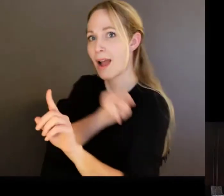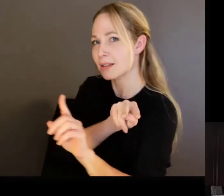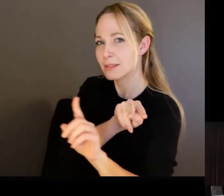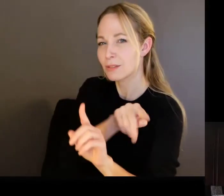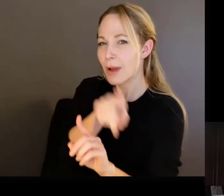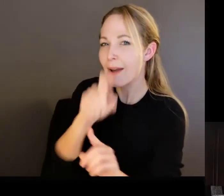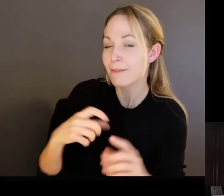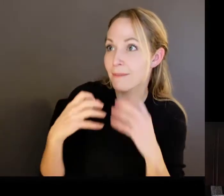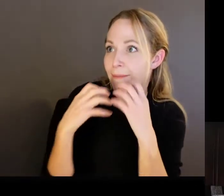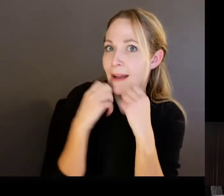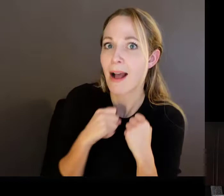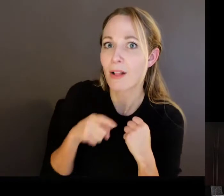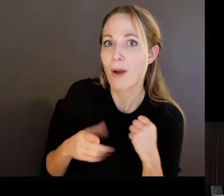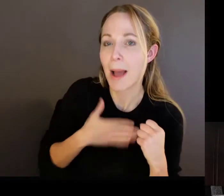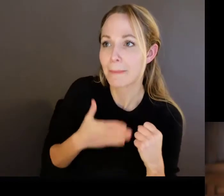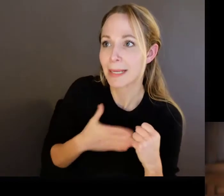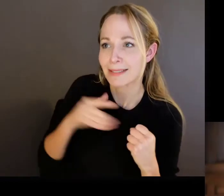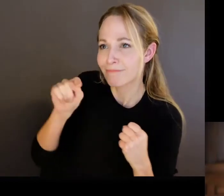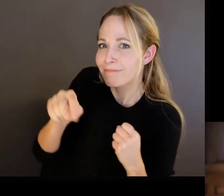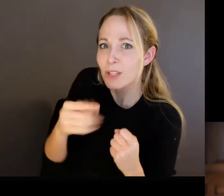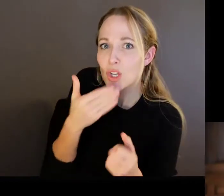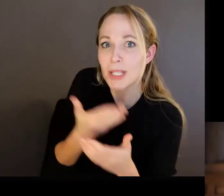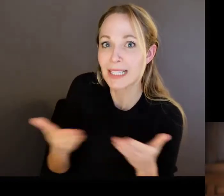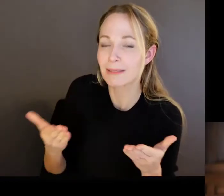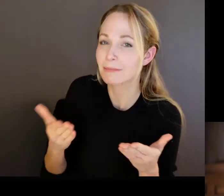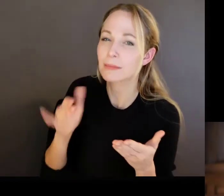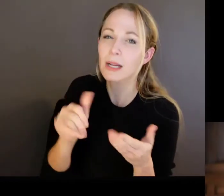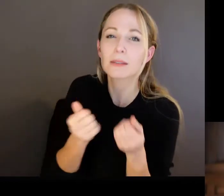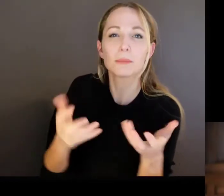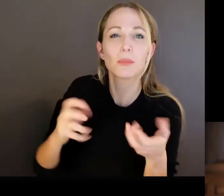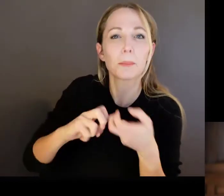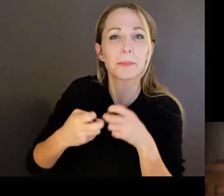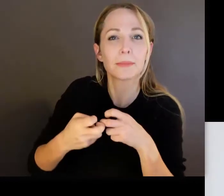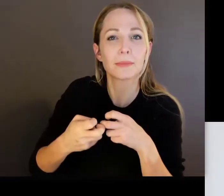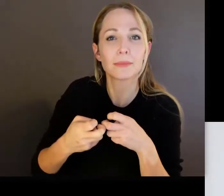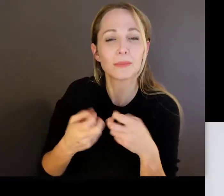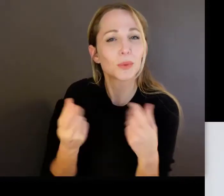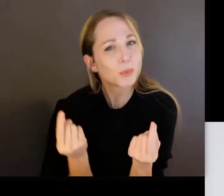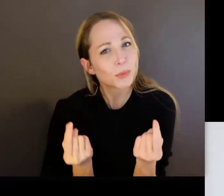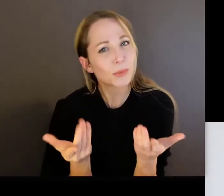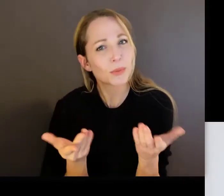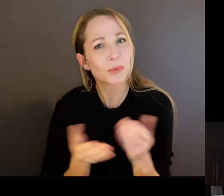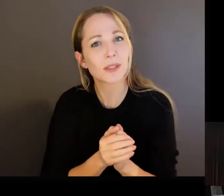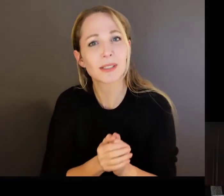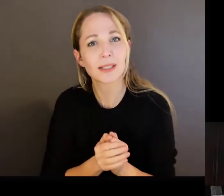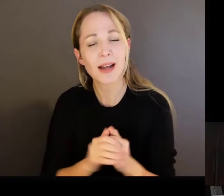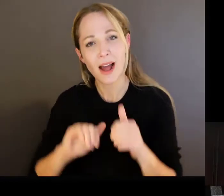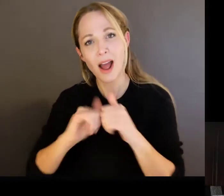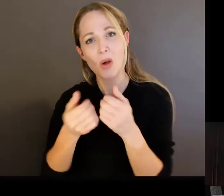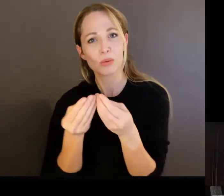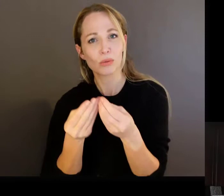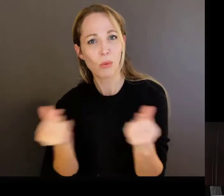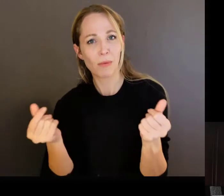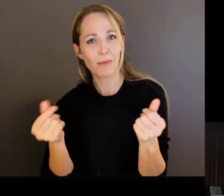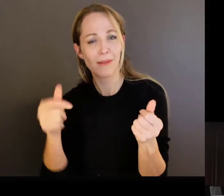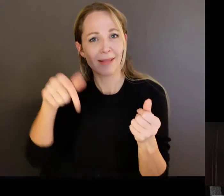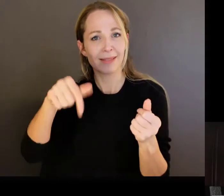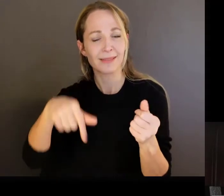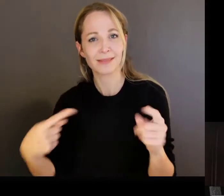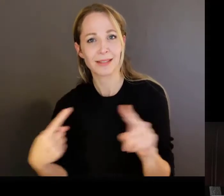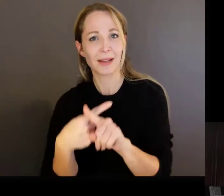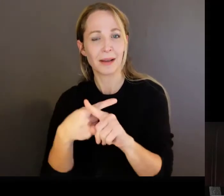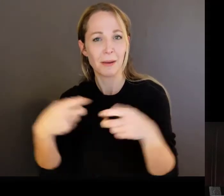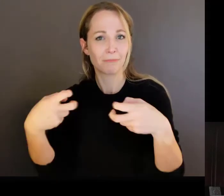hand, valuing it as a good thing is problematic. So what do? The way to